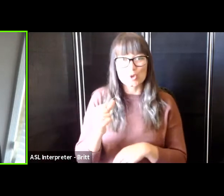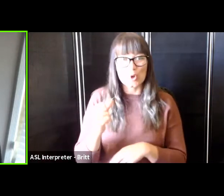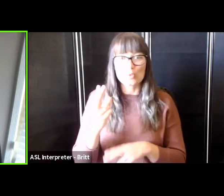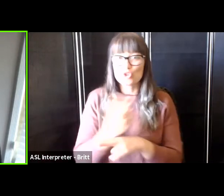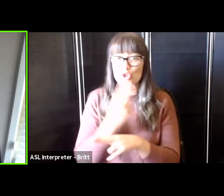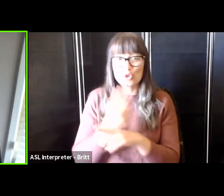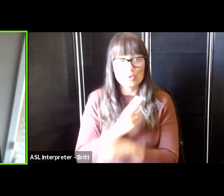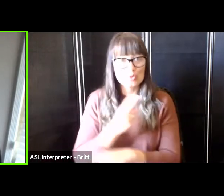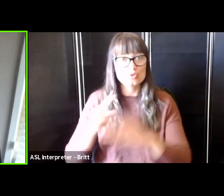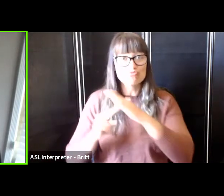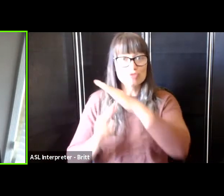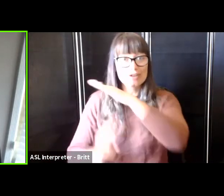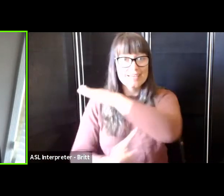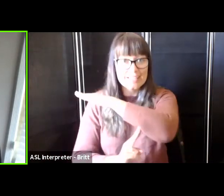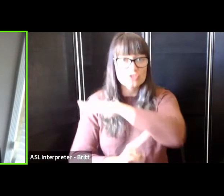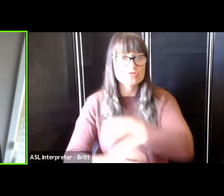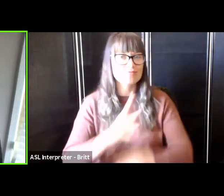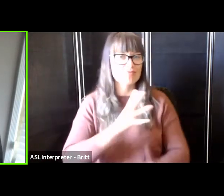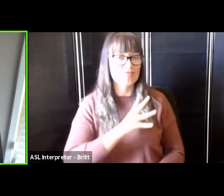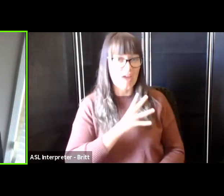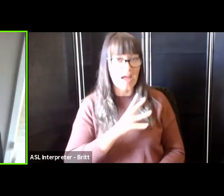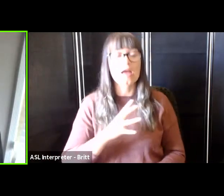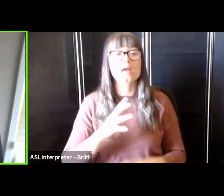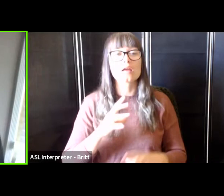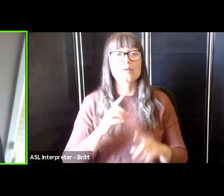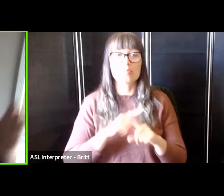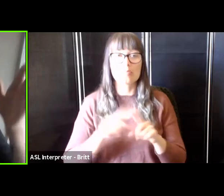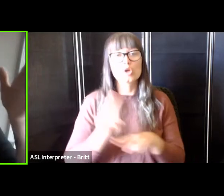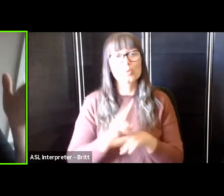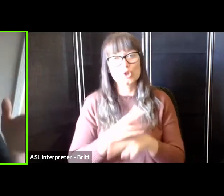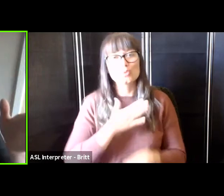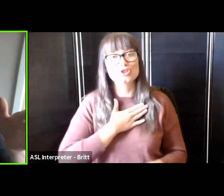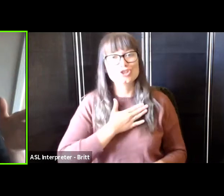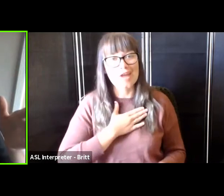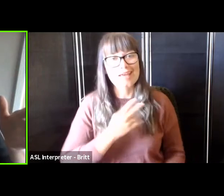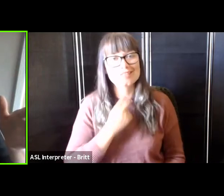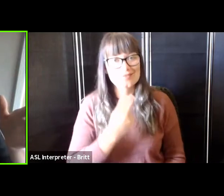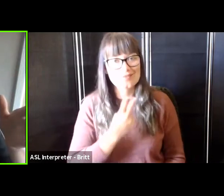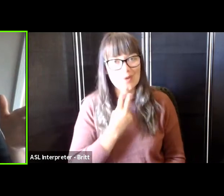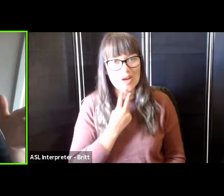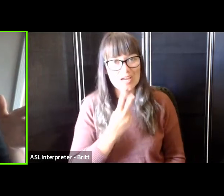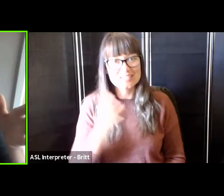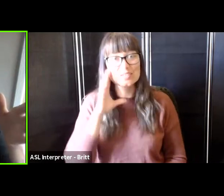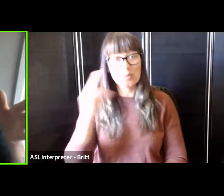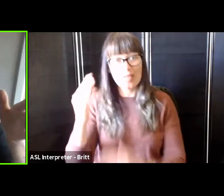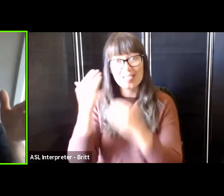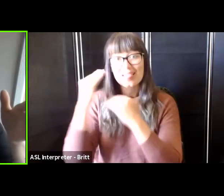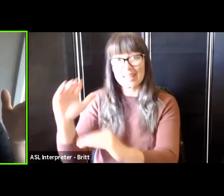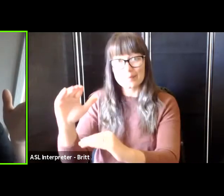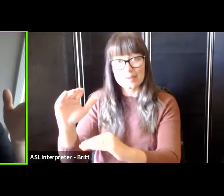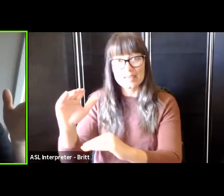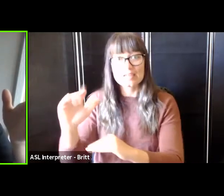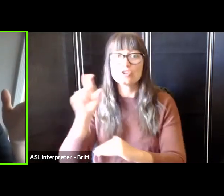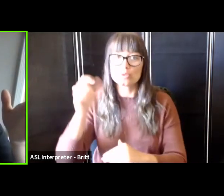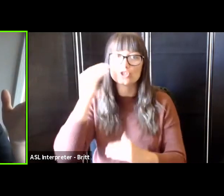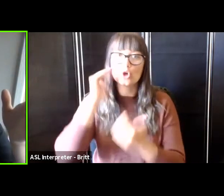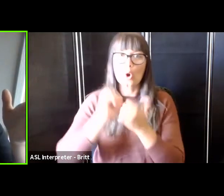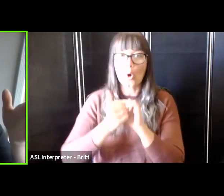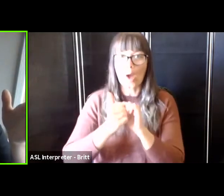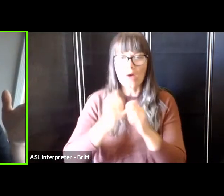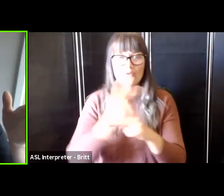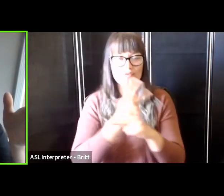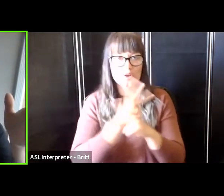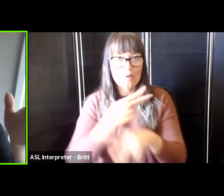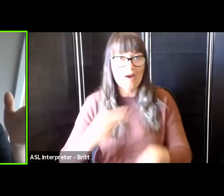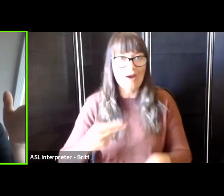the bridges, then you're going to be caught up in chest voice and you're going to be really limited. We must learn how to navigate the higher